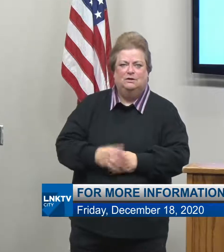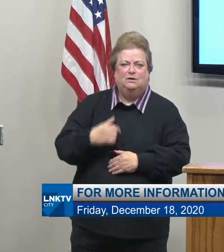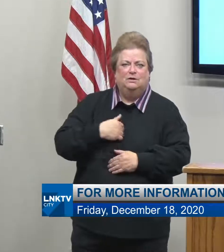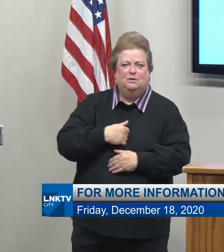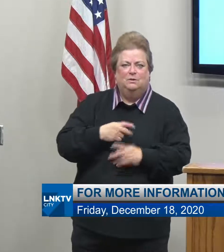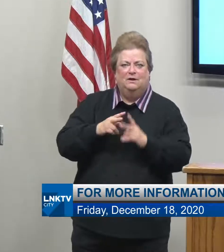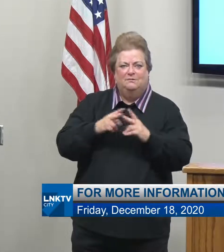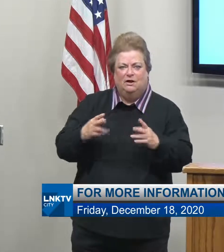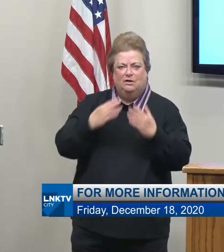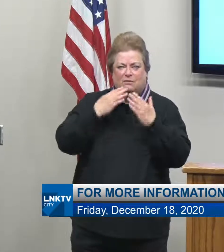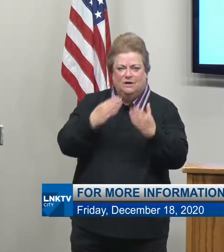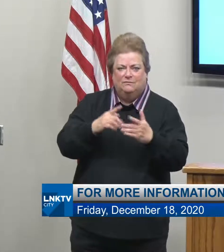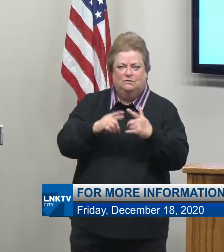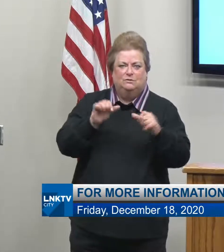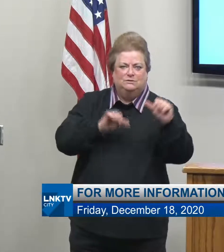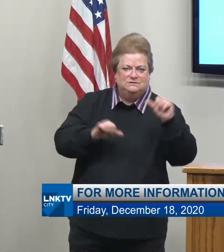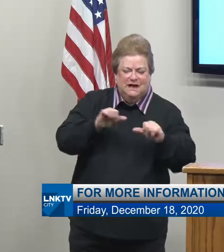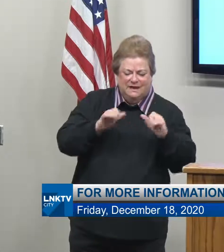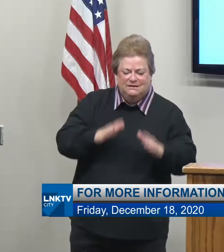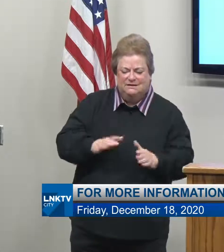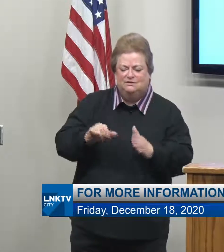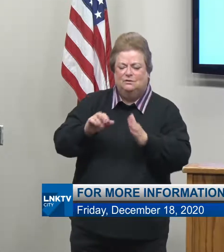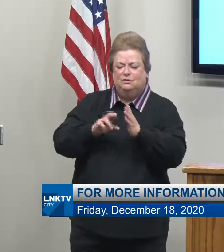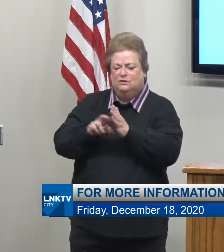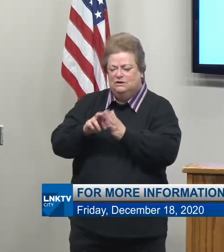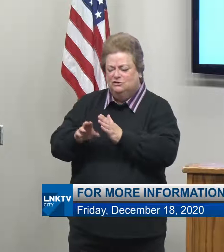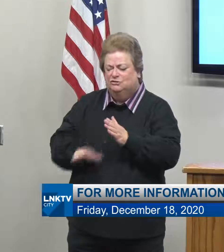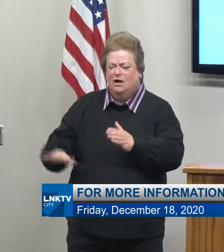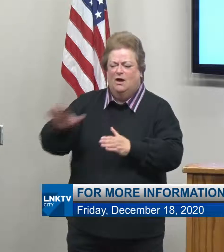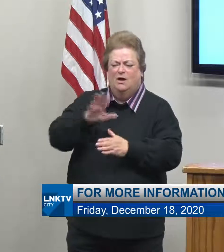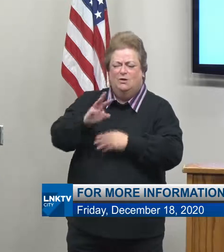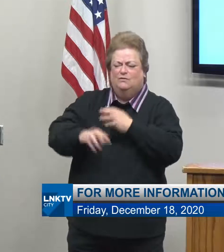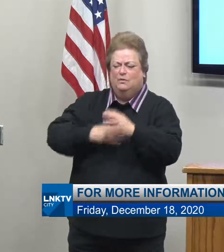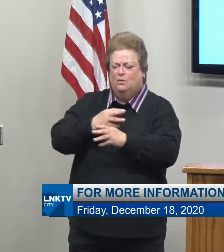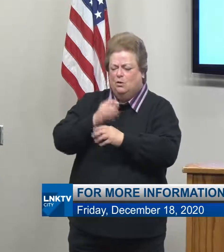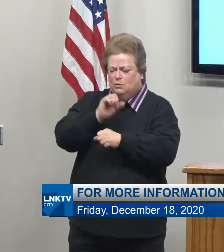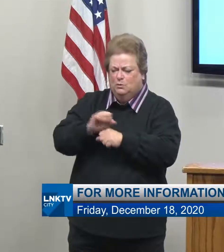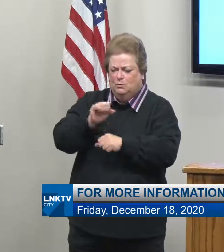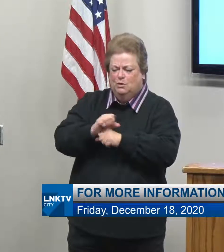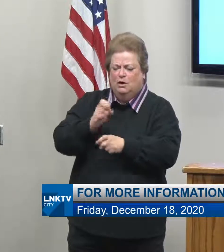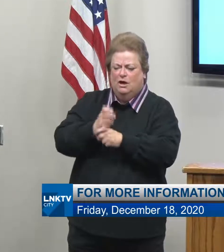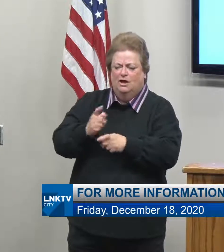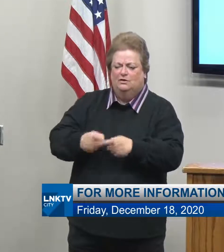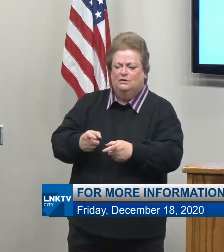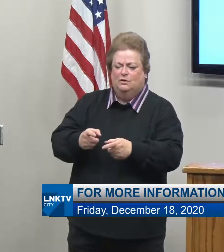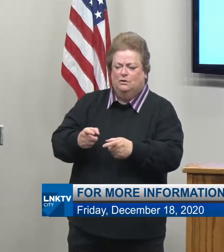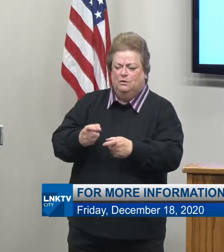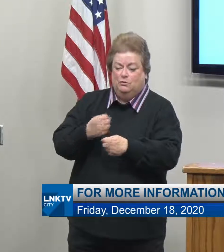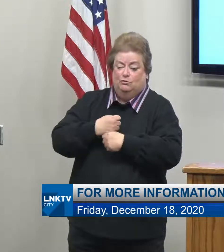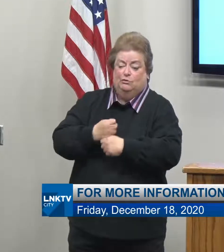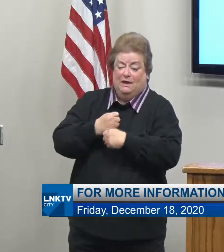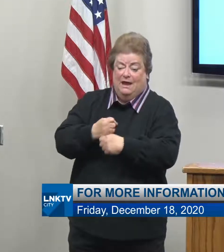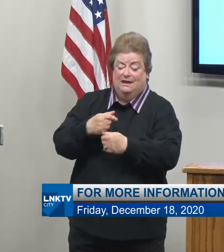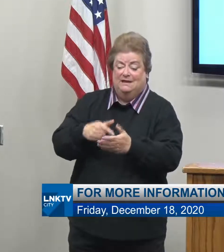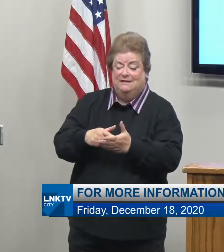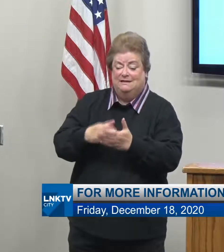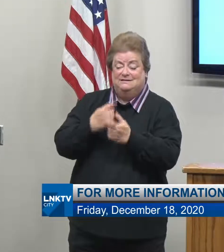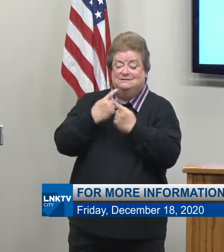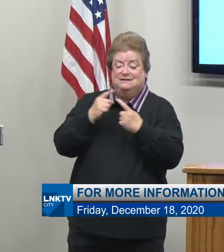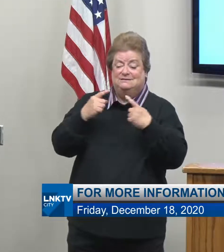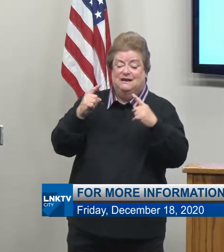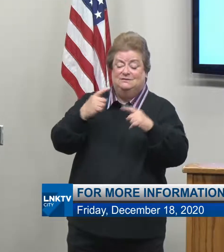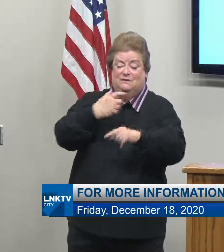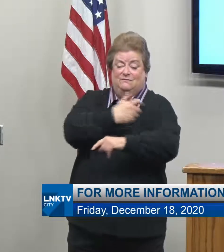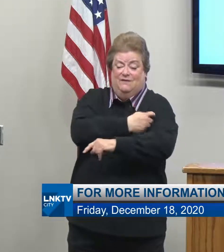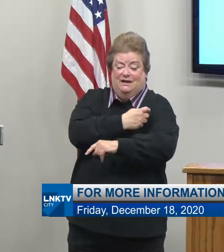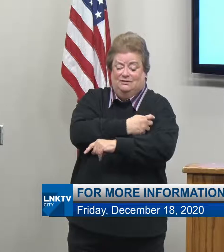to scientists and researchers around the world who worked so hard to bring a safe and effective vaccine into reality. This is